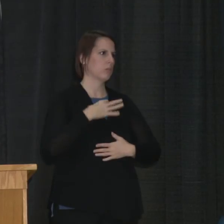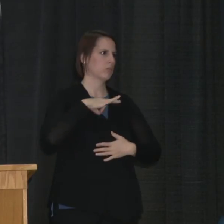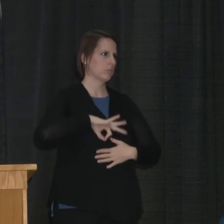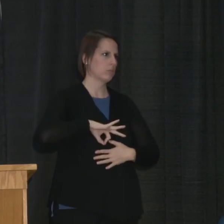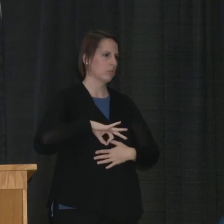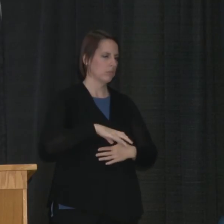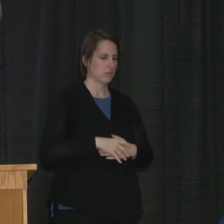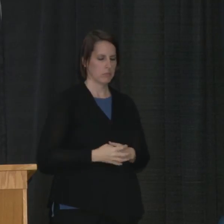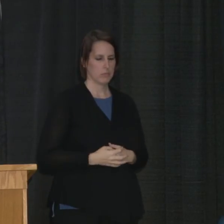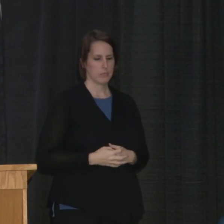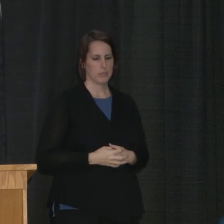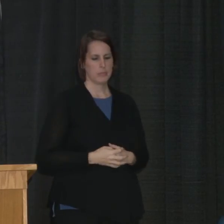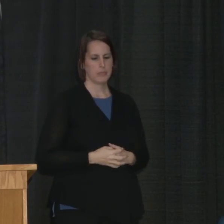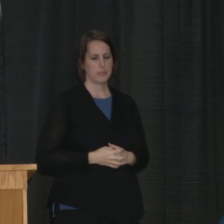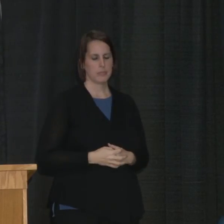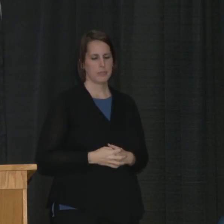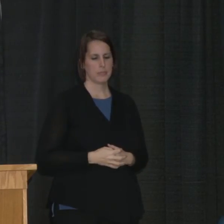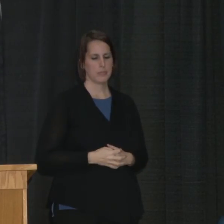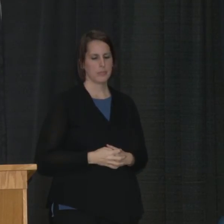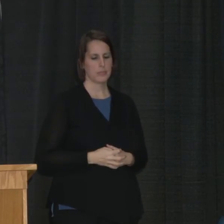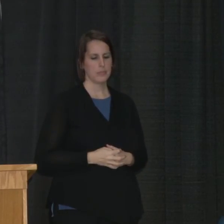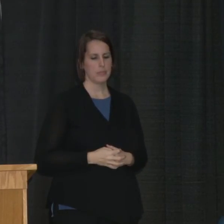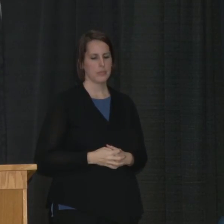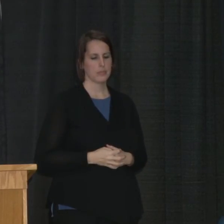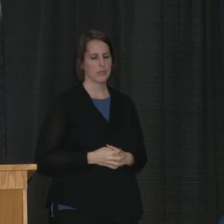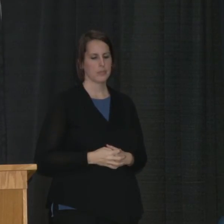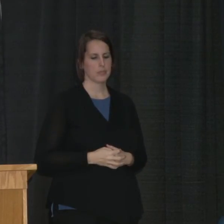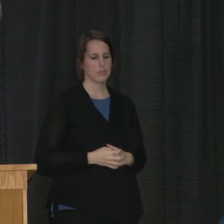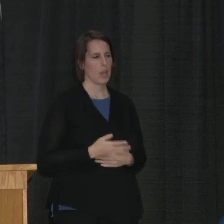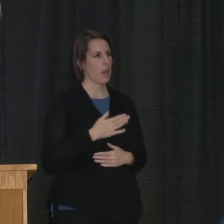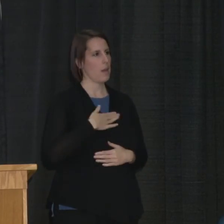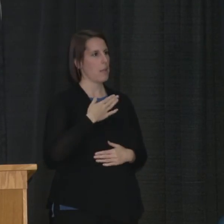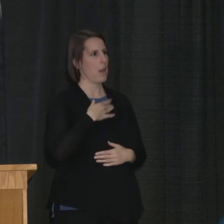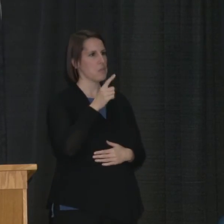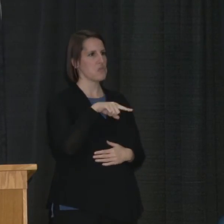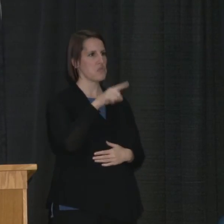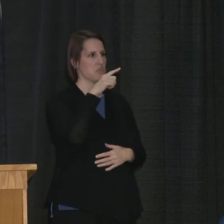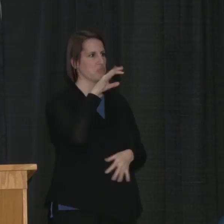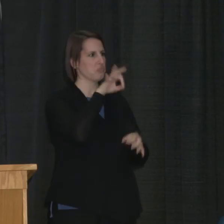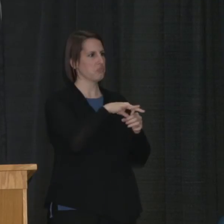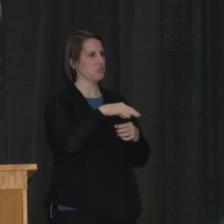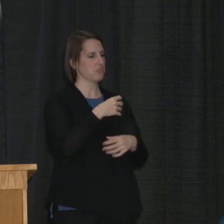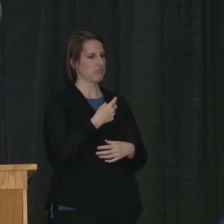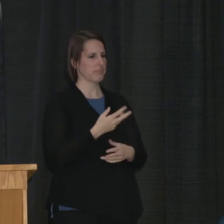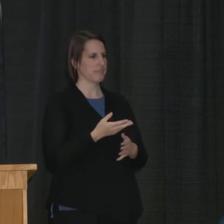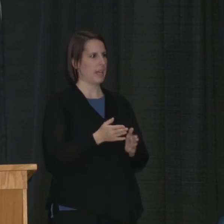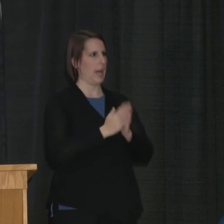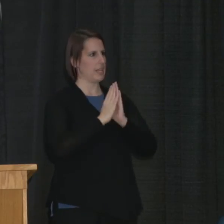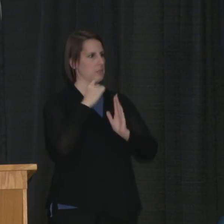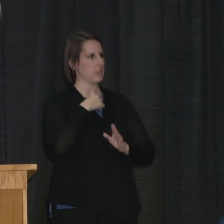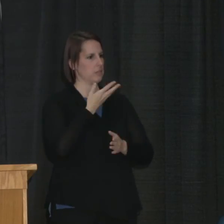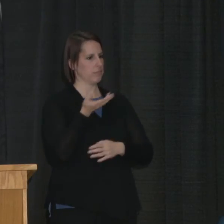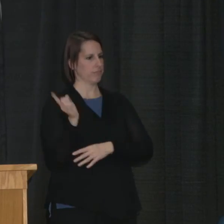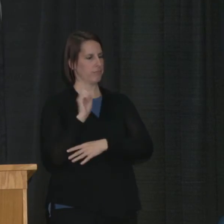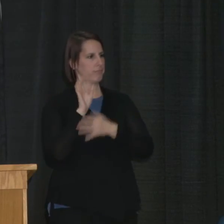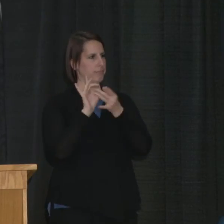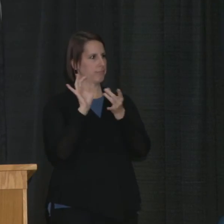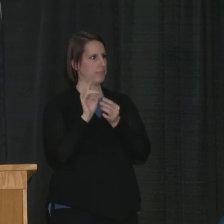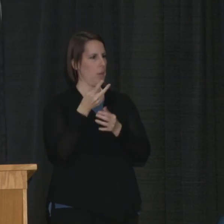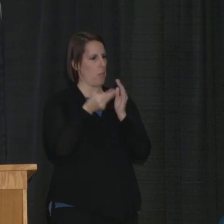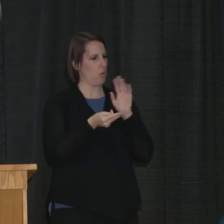us all. I was very pleased to have been selected as valedictorian for these schools, as I have history with both of